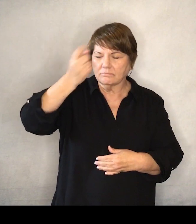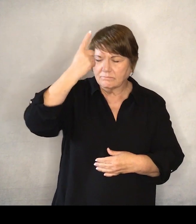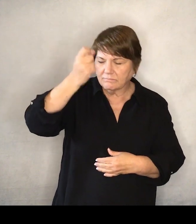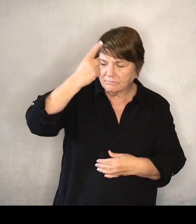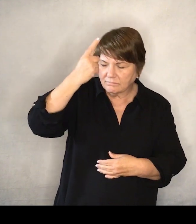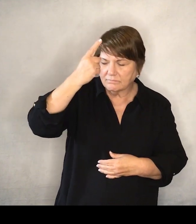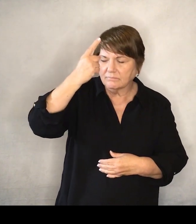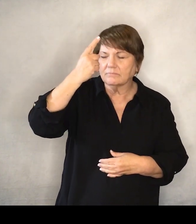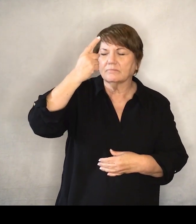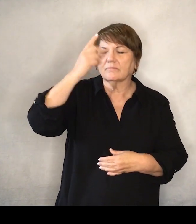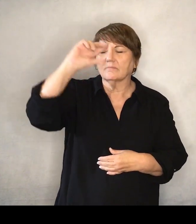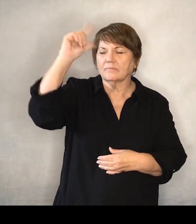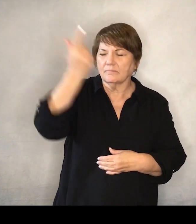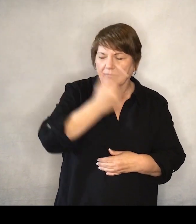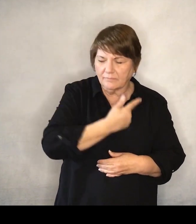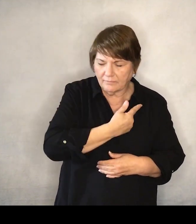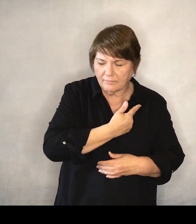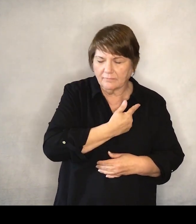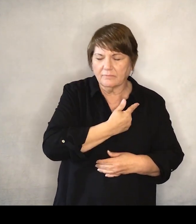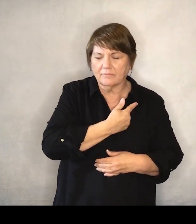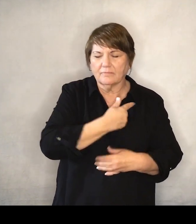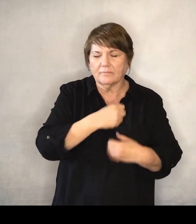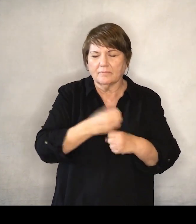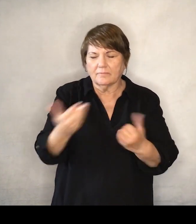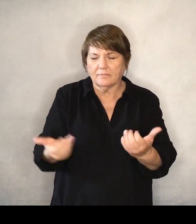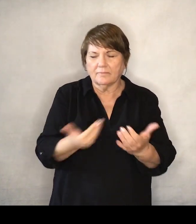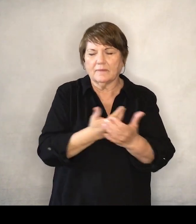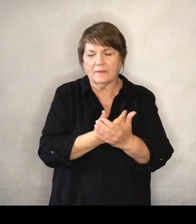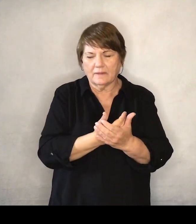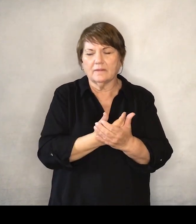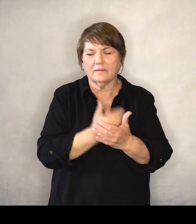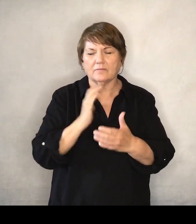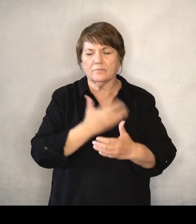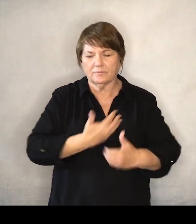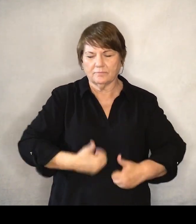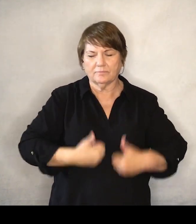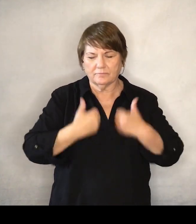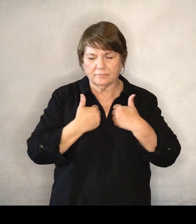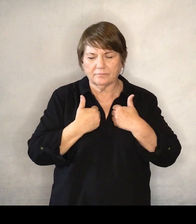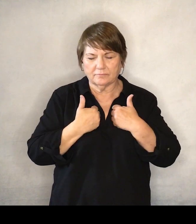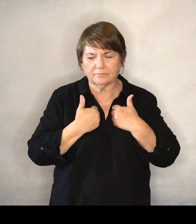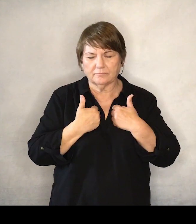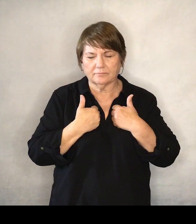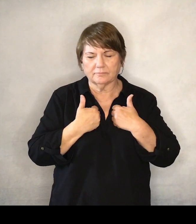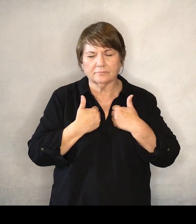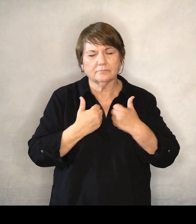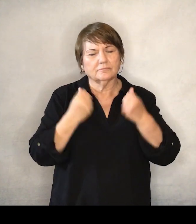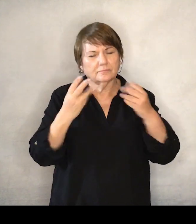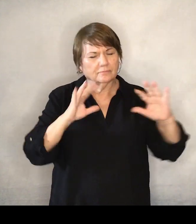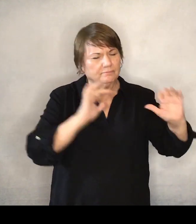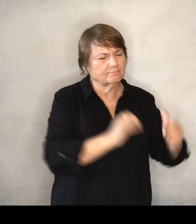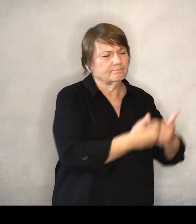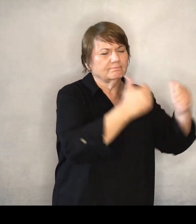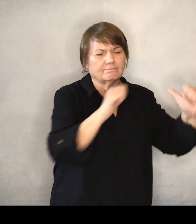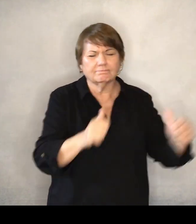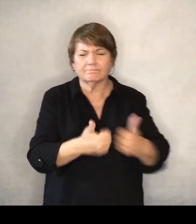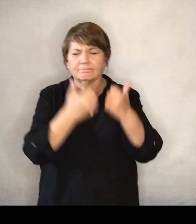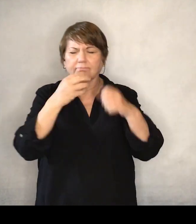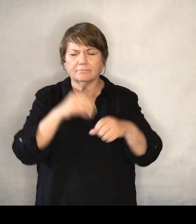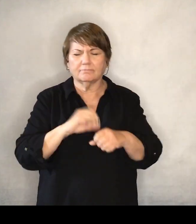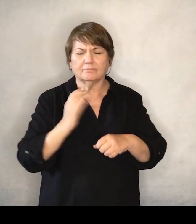understanding, and grace that renews and restores our lives. There are many challenges in our